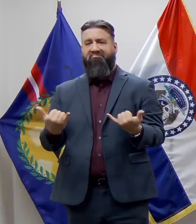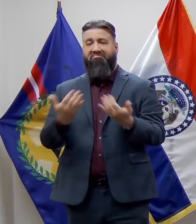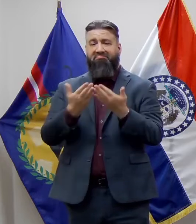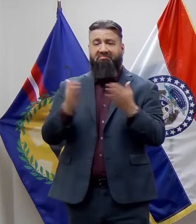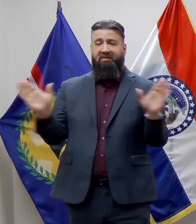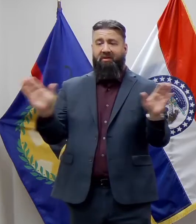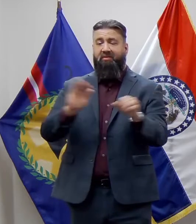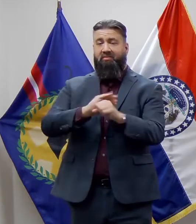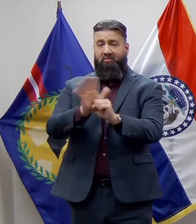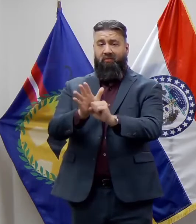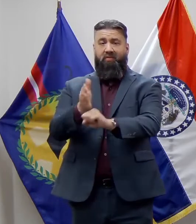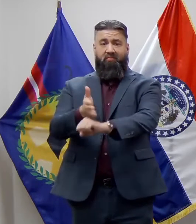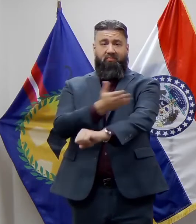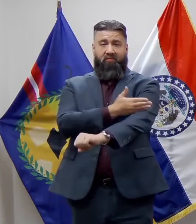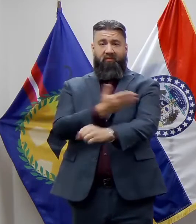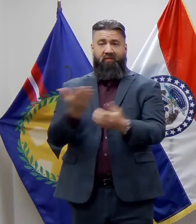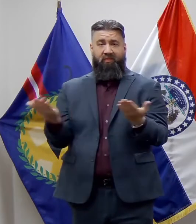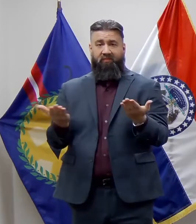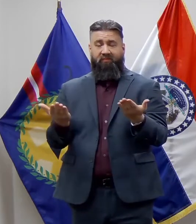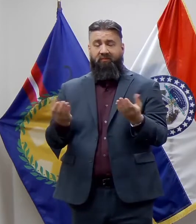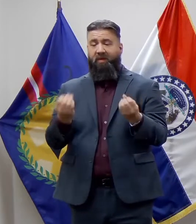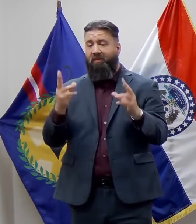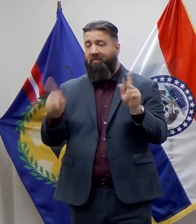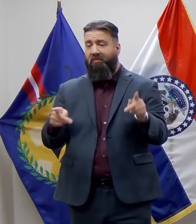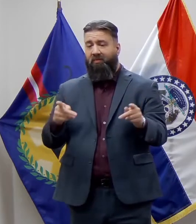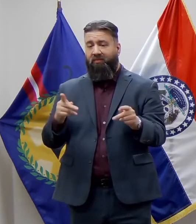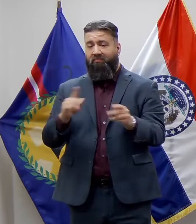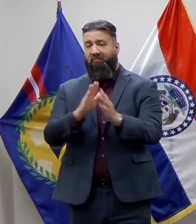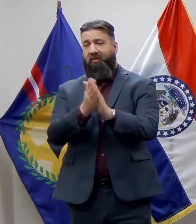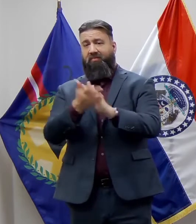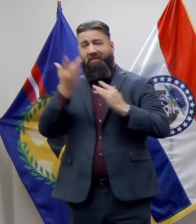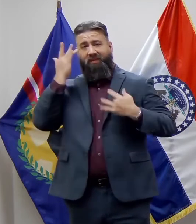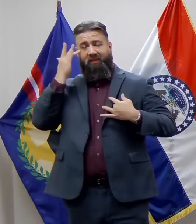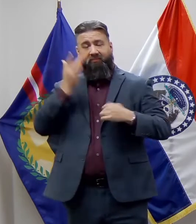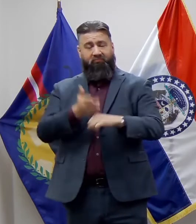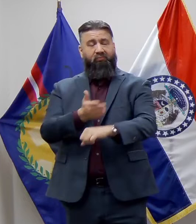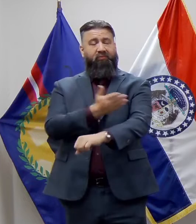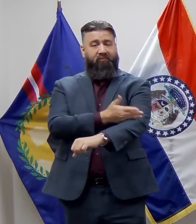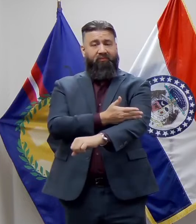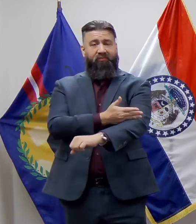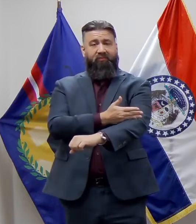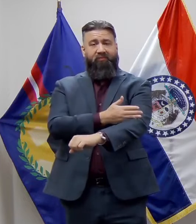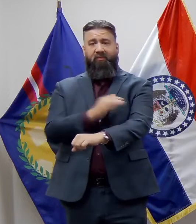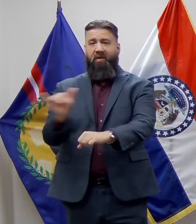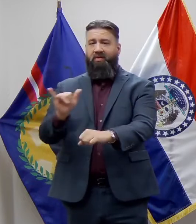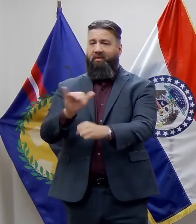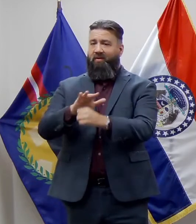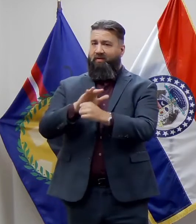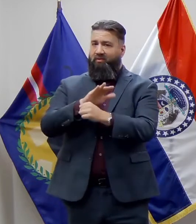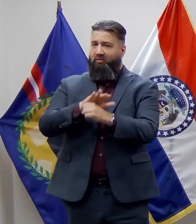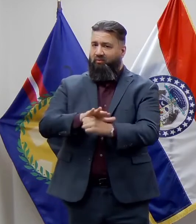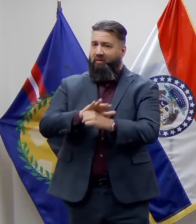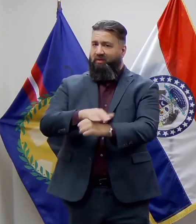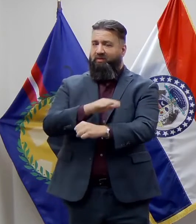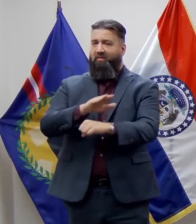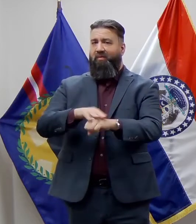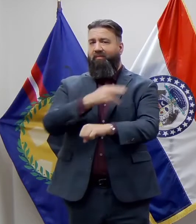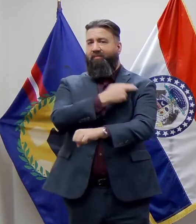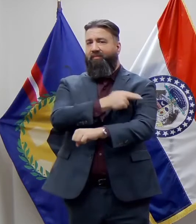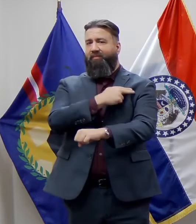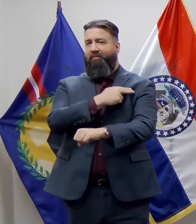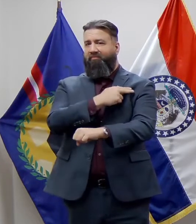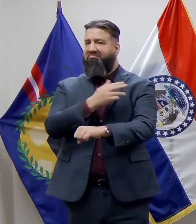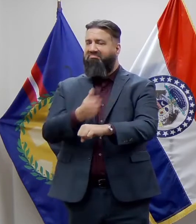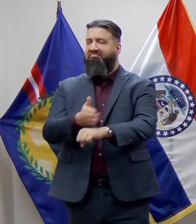is improving in our community. The number of people getting sick is improving, and the stress on our hospitals is improving. We're not out of the